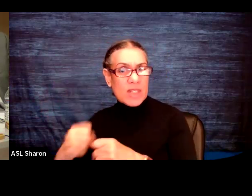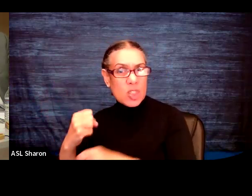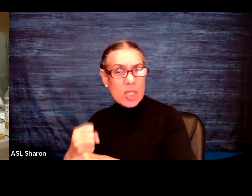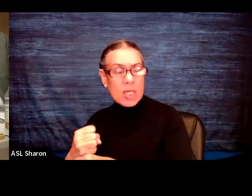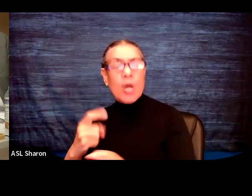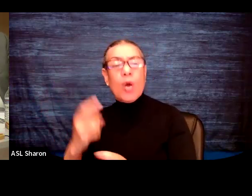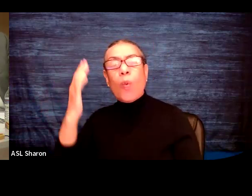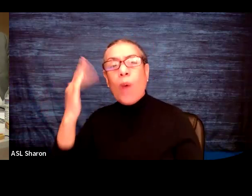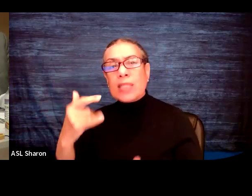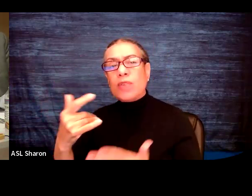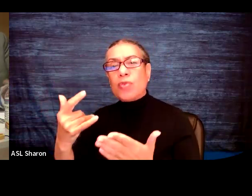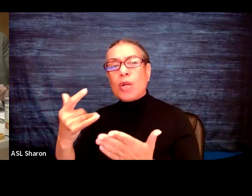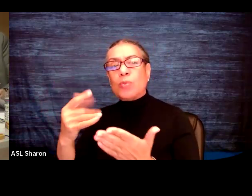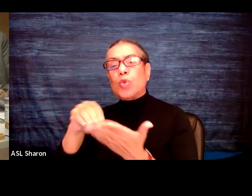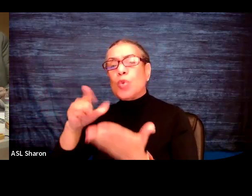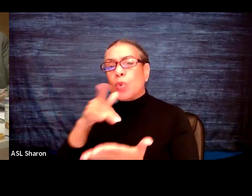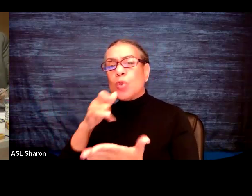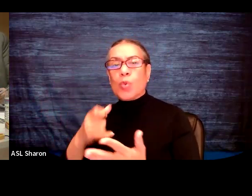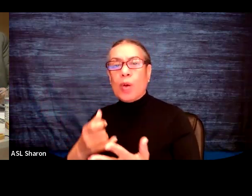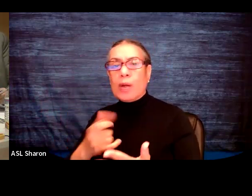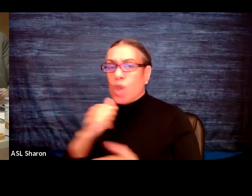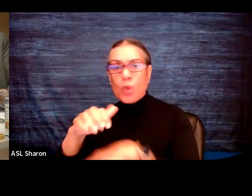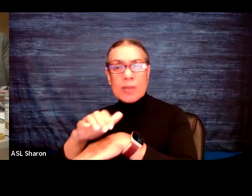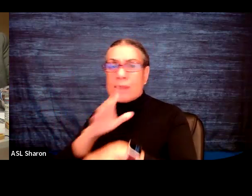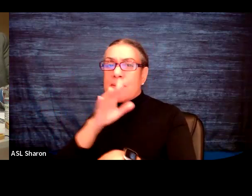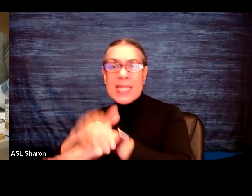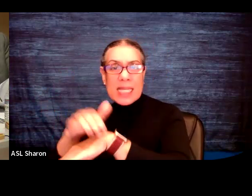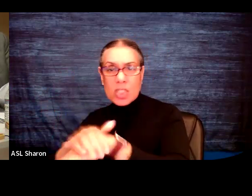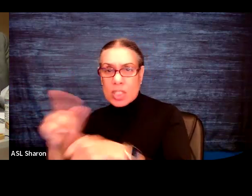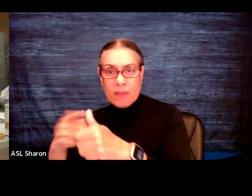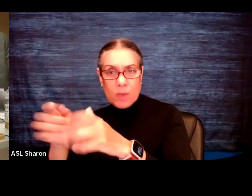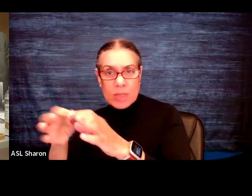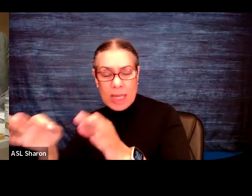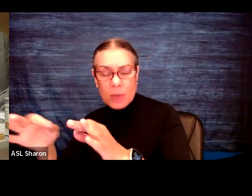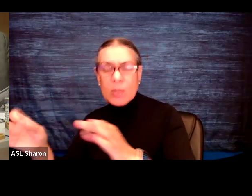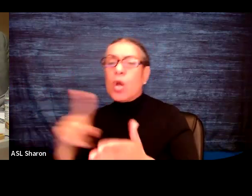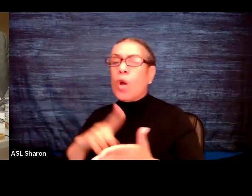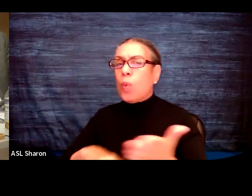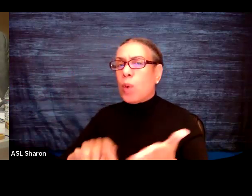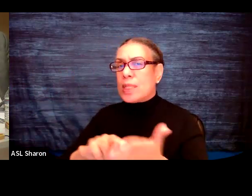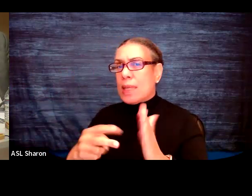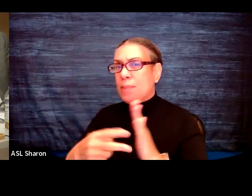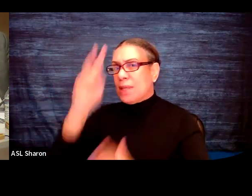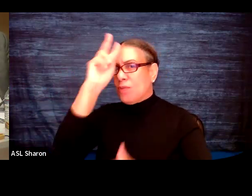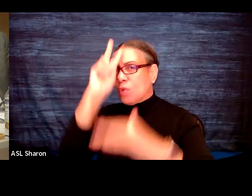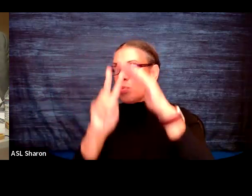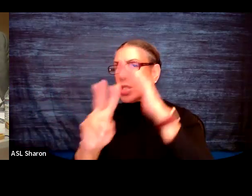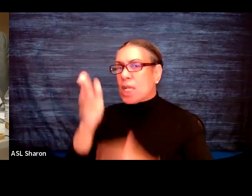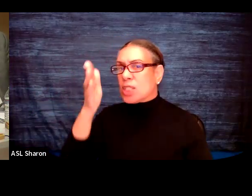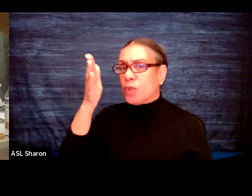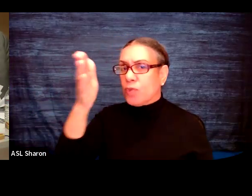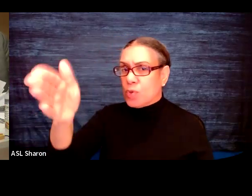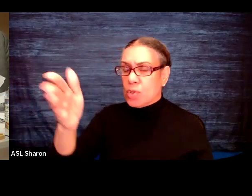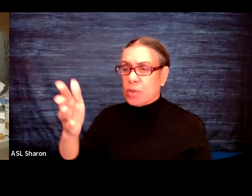due to multilingual learners. And then do you have any just forethought on what that means for projections that might be